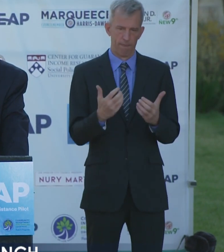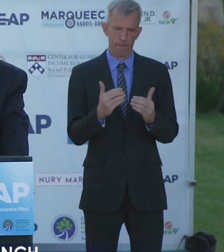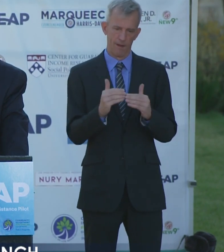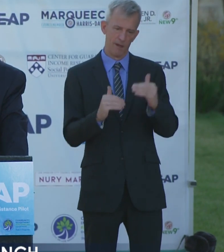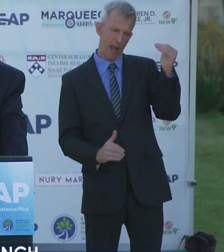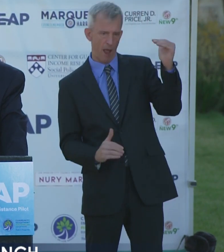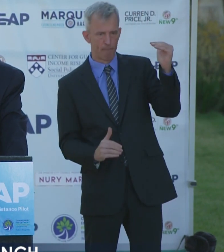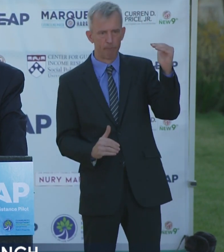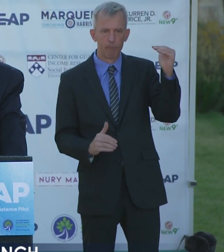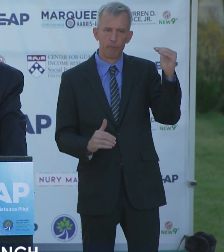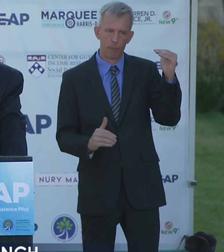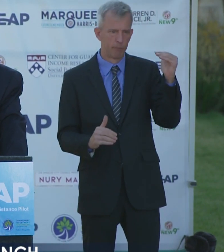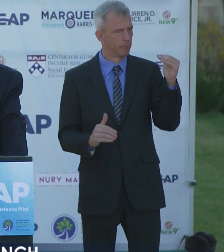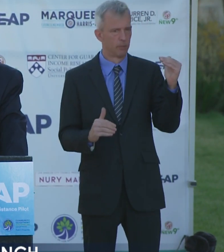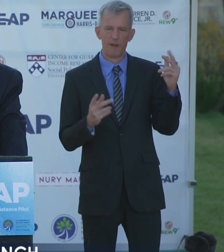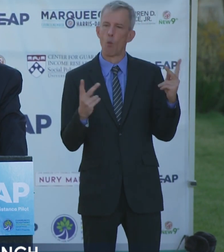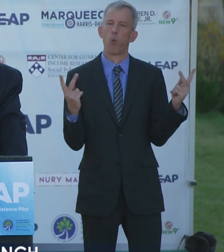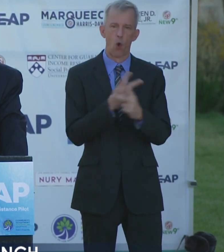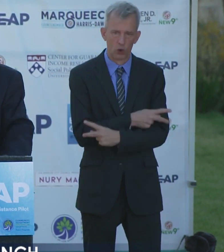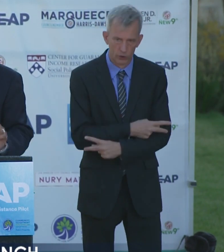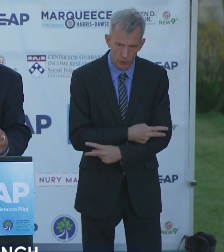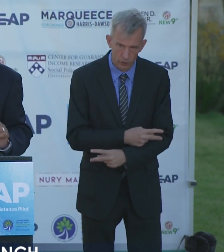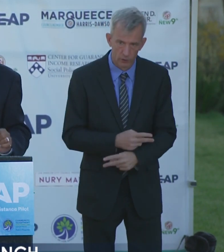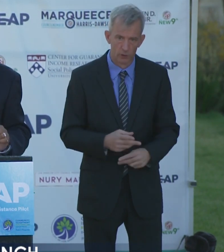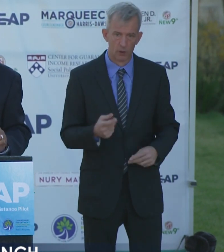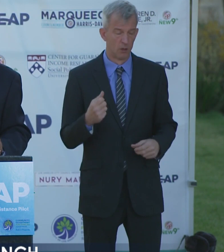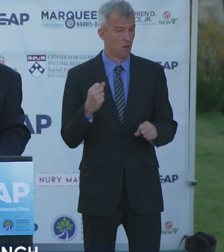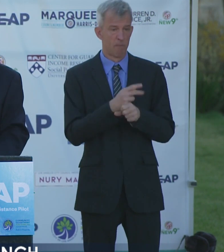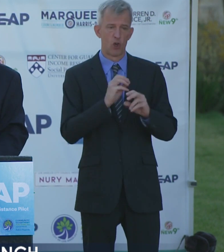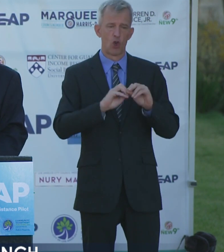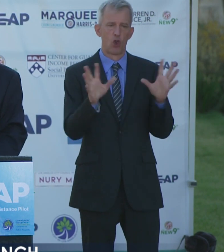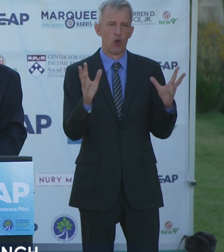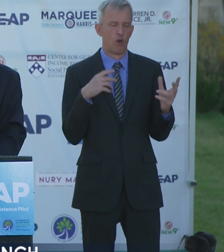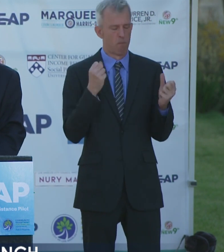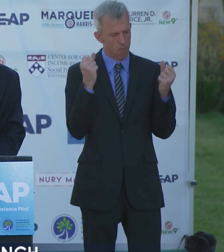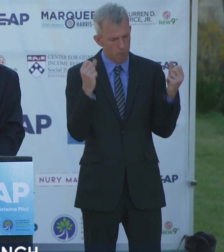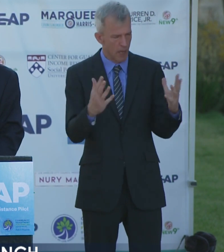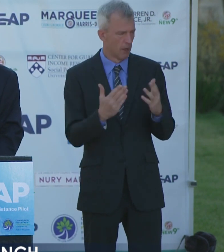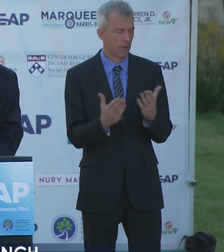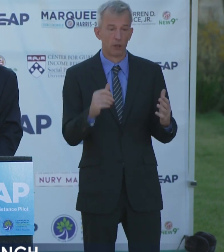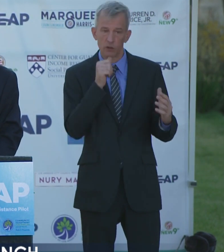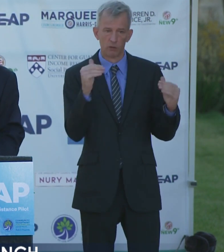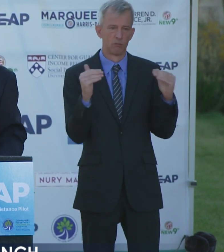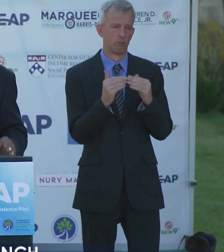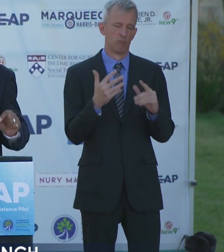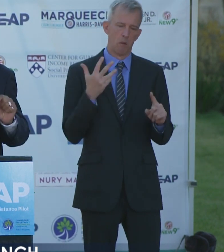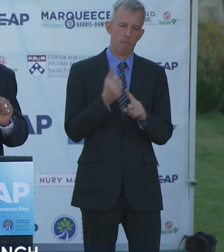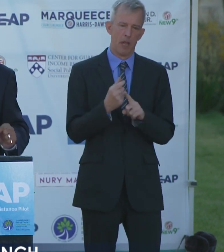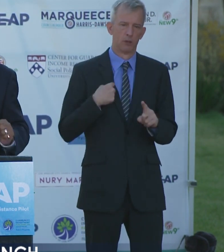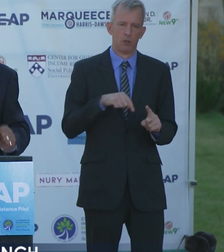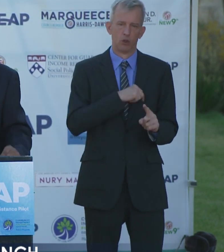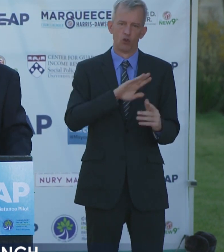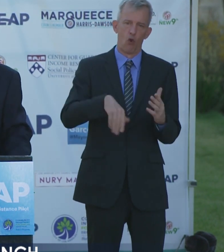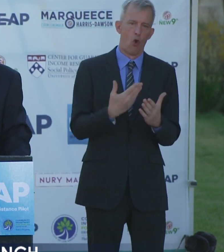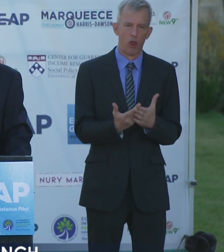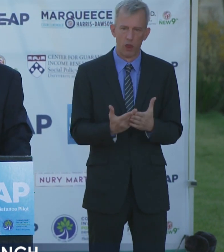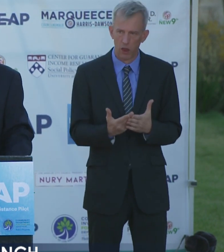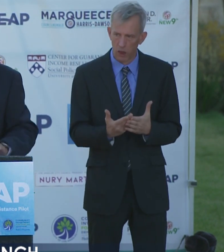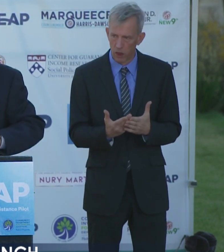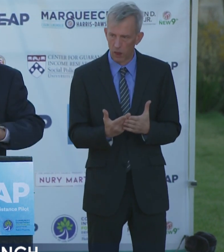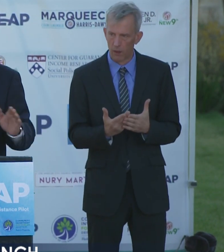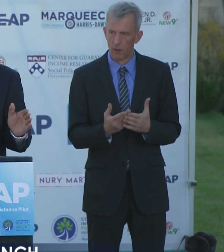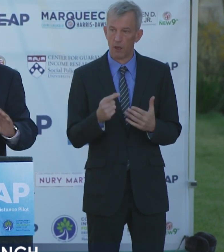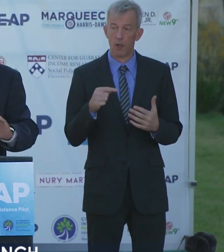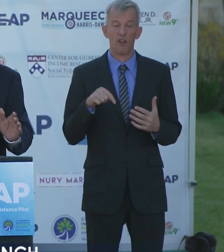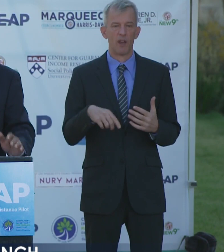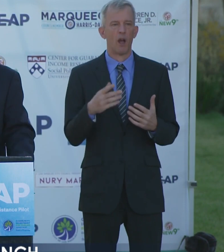a mountain of inequities that impact us all. And so that's why we're excited, because this big leap is going to